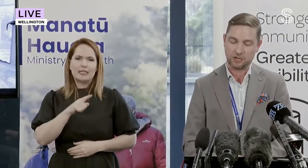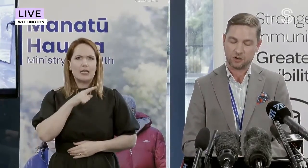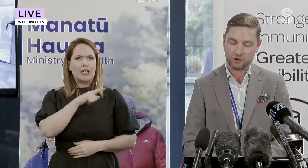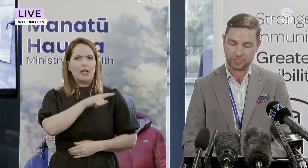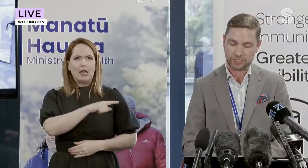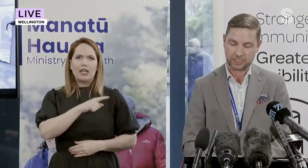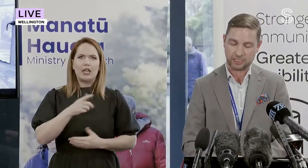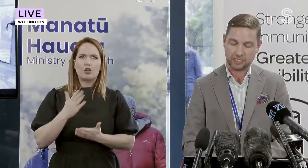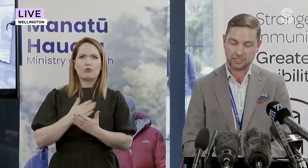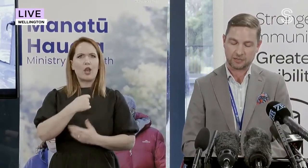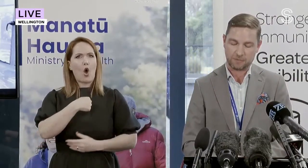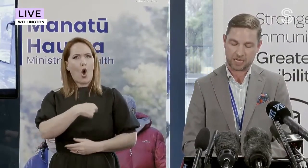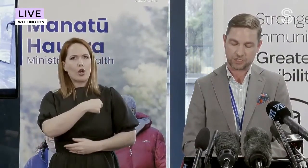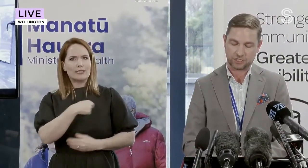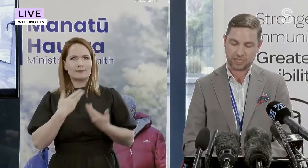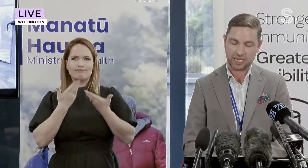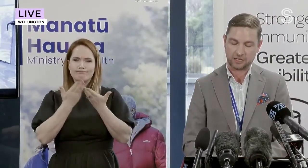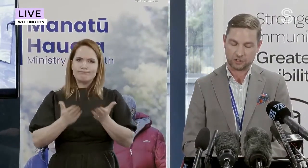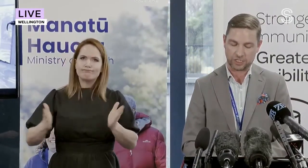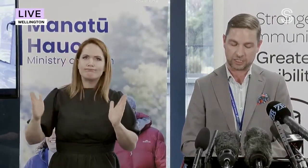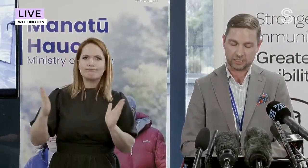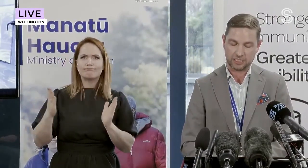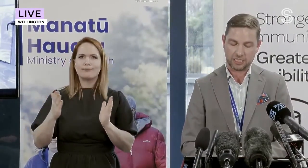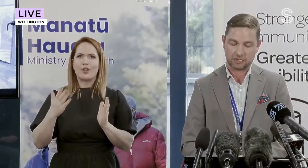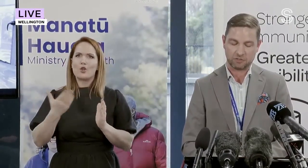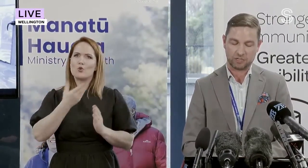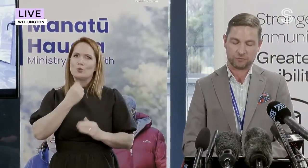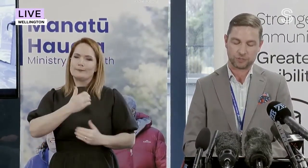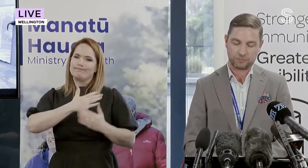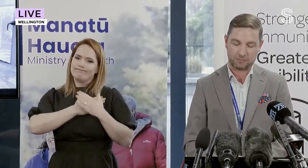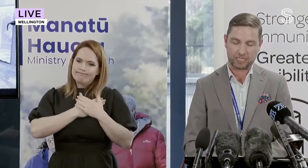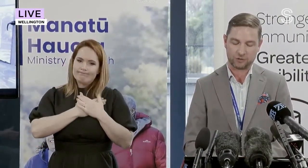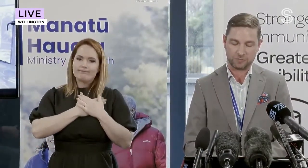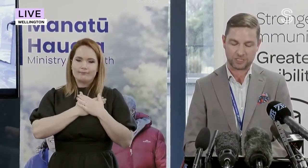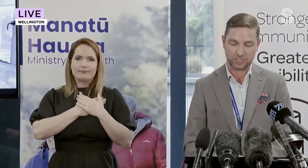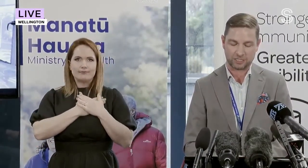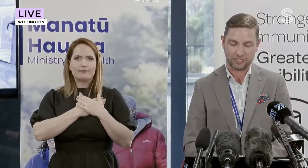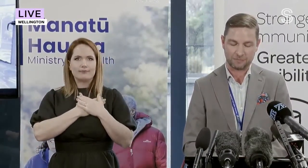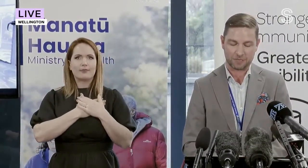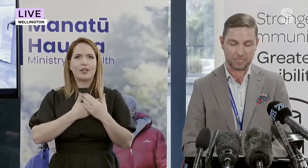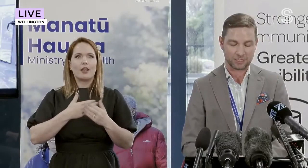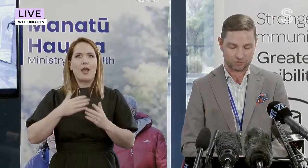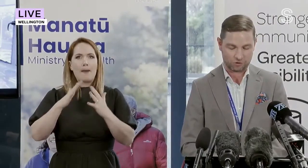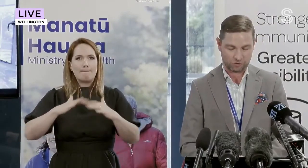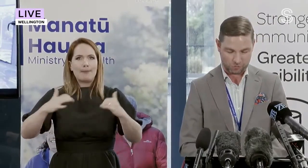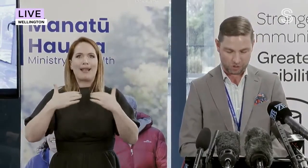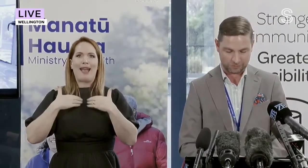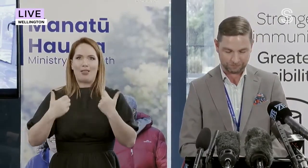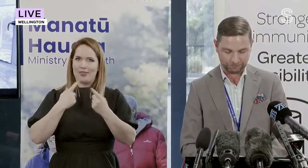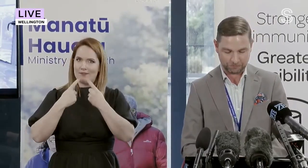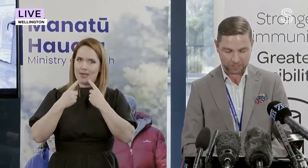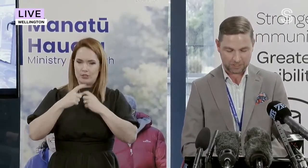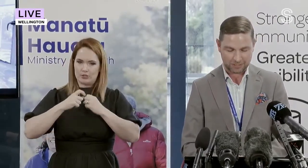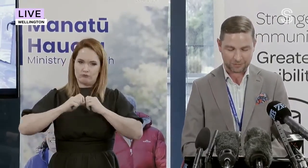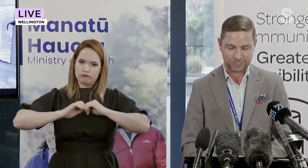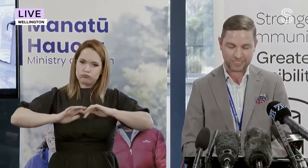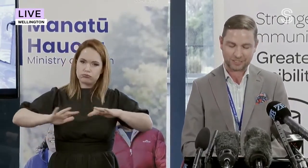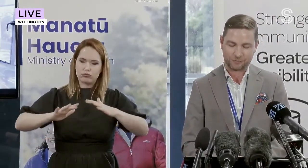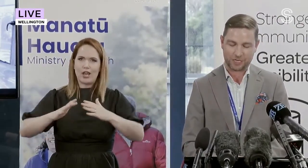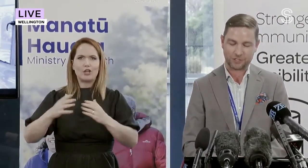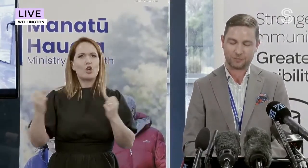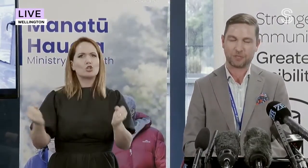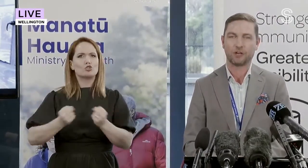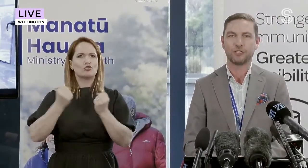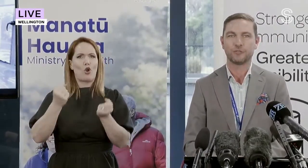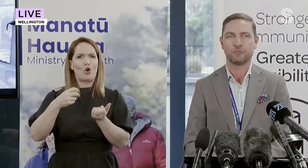vulnerability, honesty, compassion and logic, and reinforced public health messaging by being a strong role model. In presenting